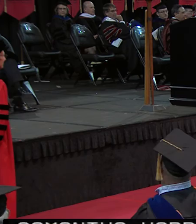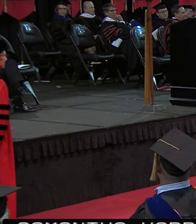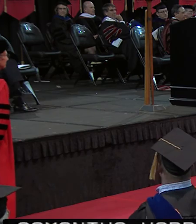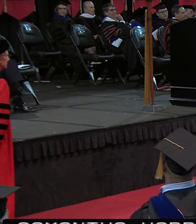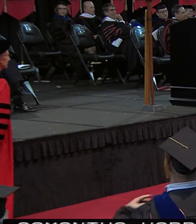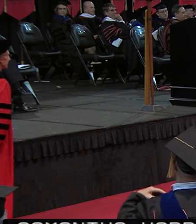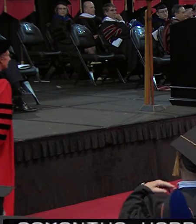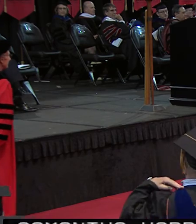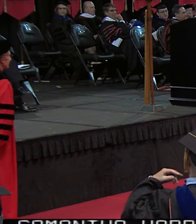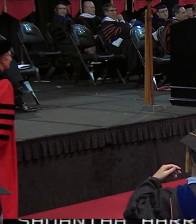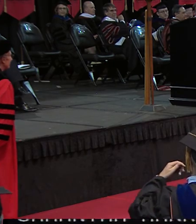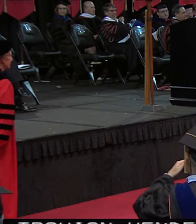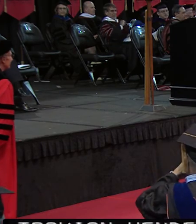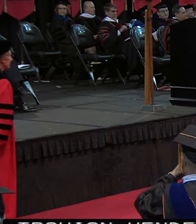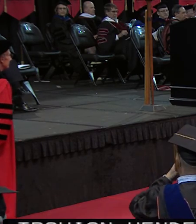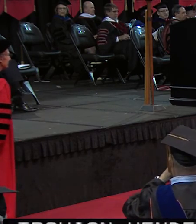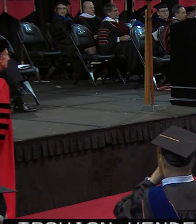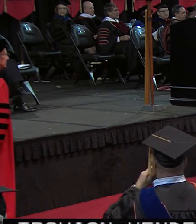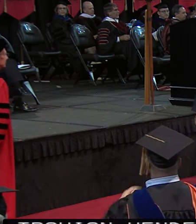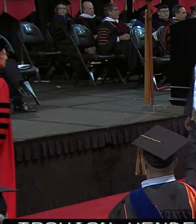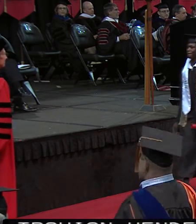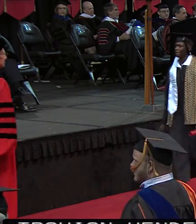Shiniqua J. Henry.